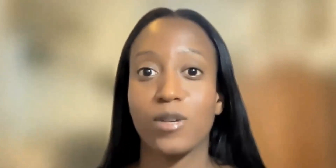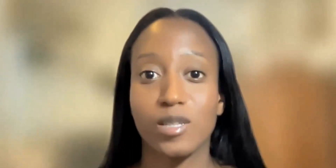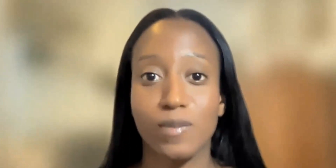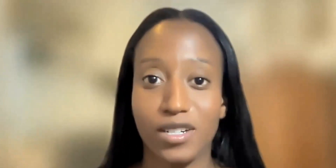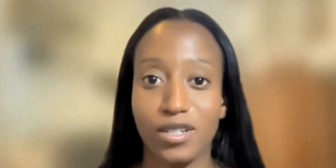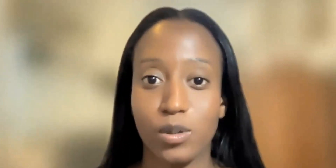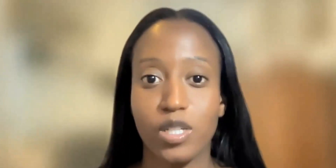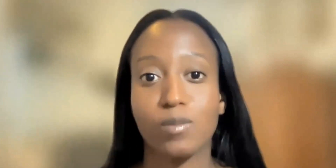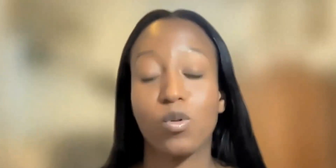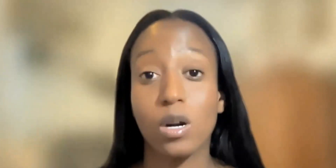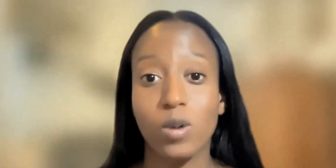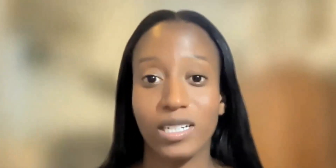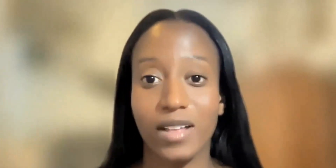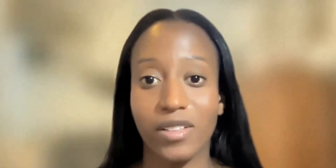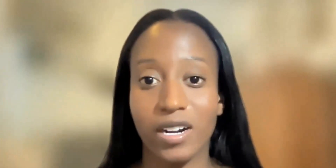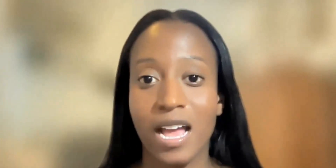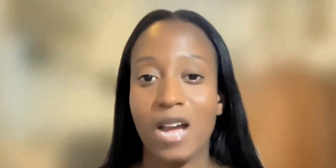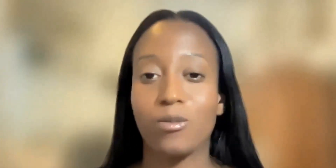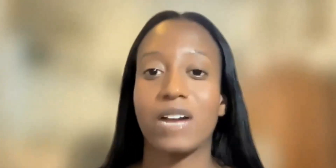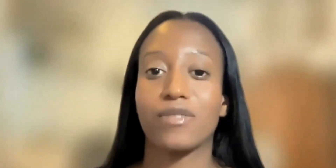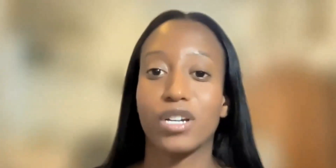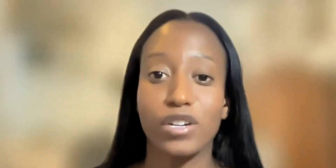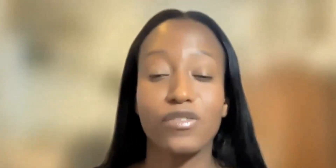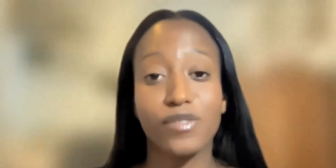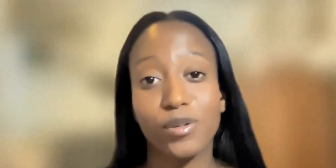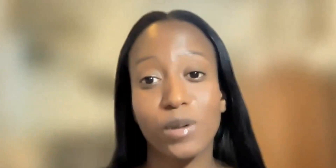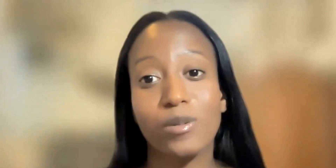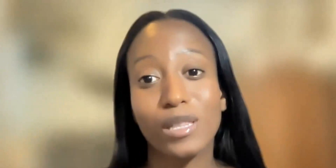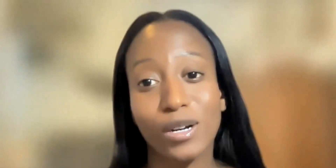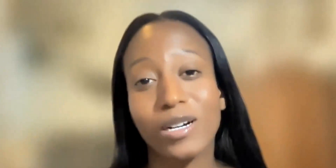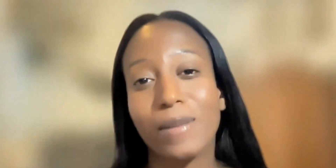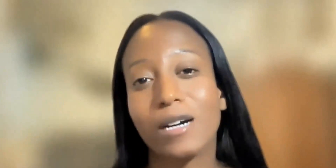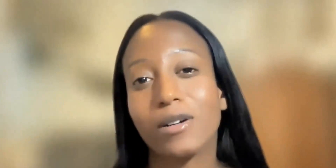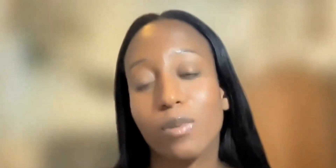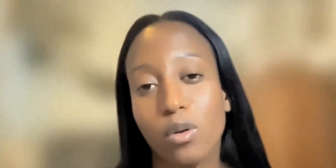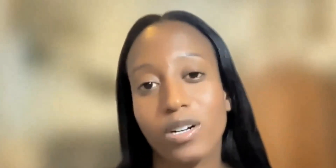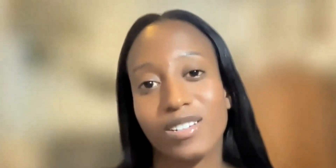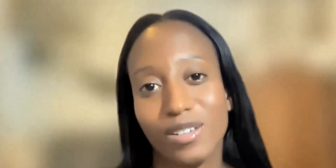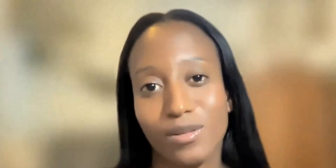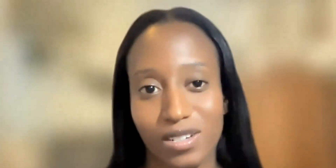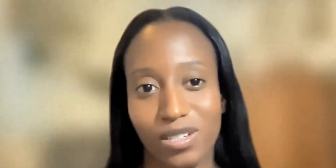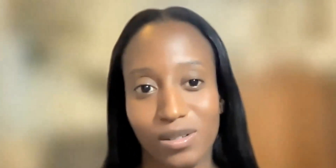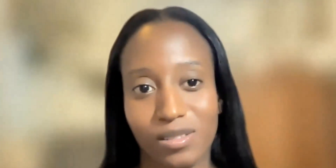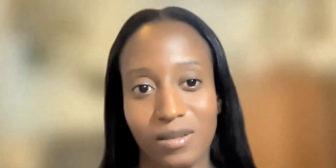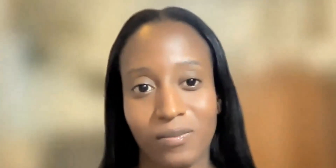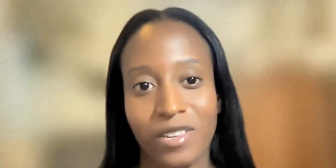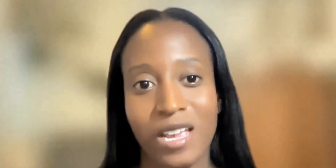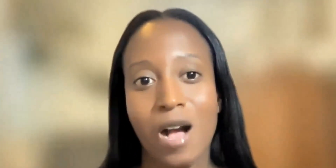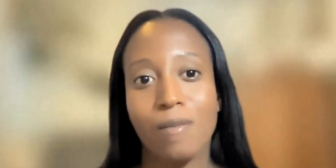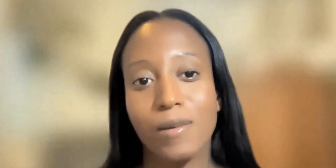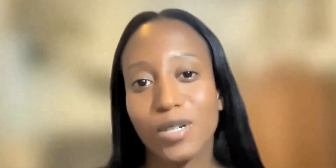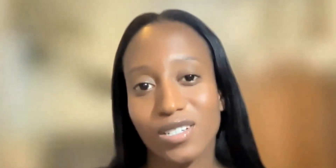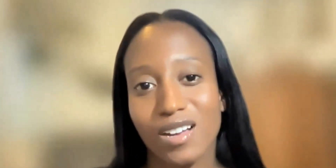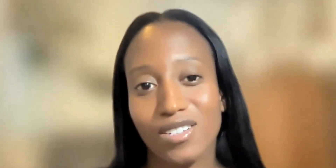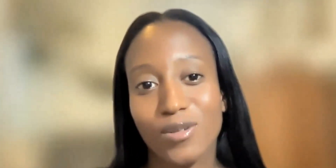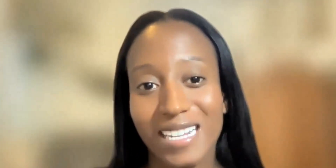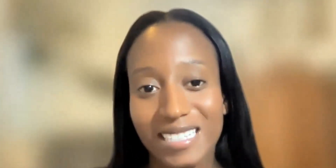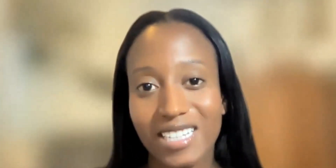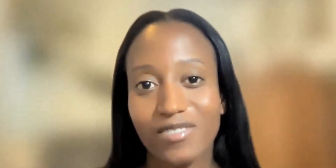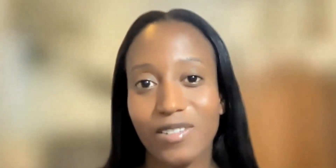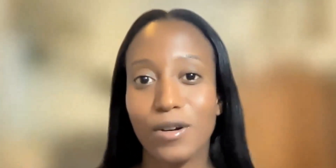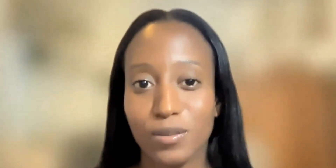says, "We smudge, we support one another, and we have good food while we learn about important youth issues." Mama